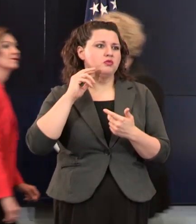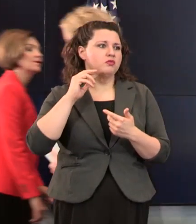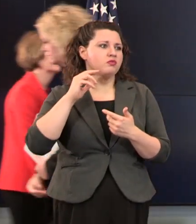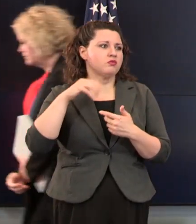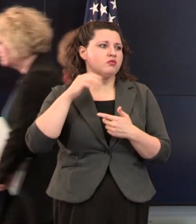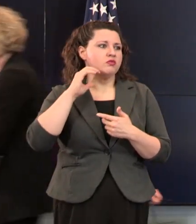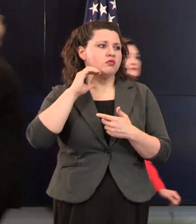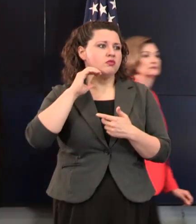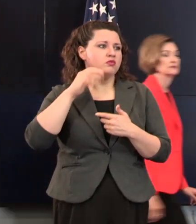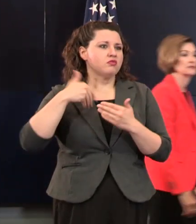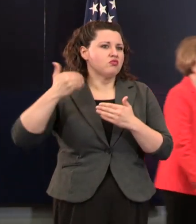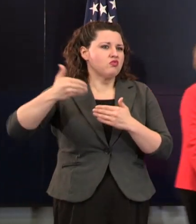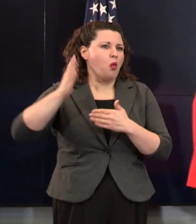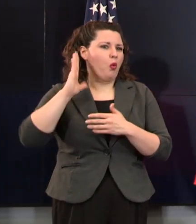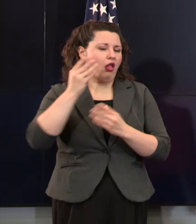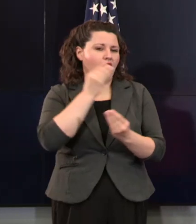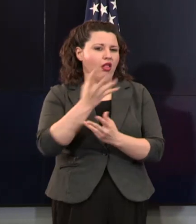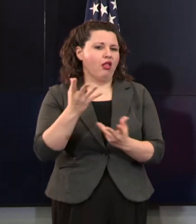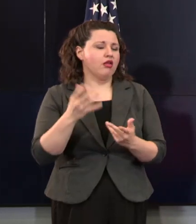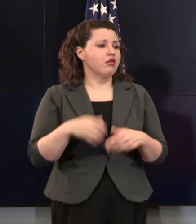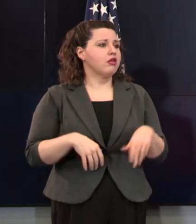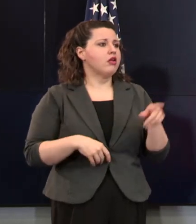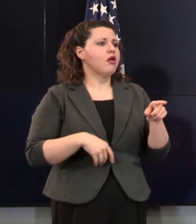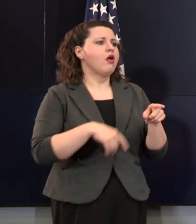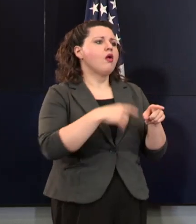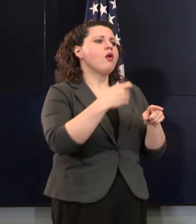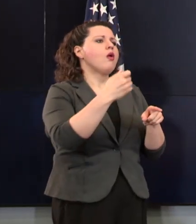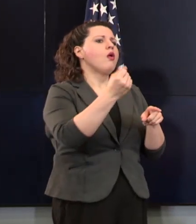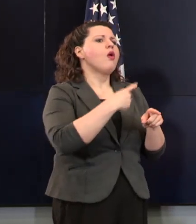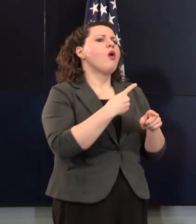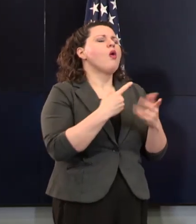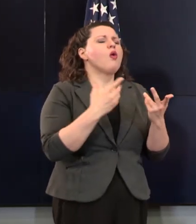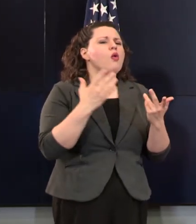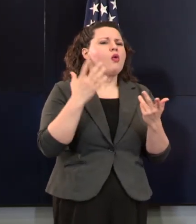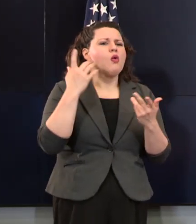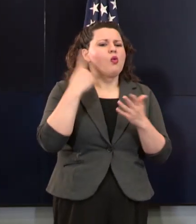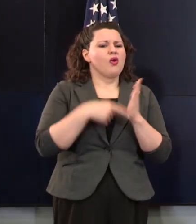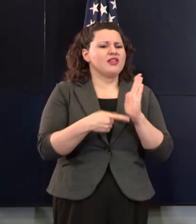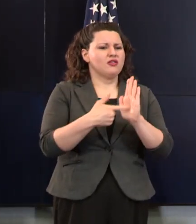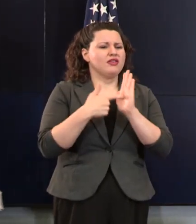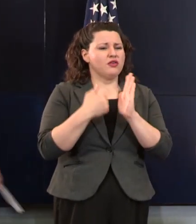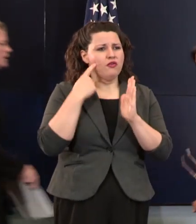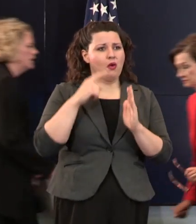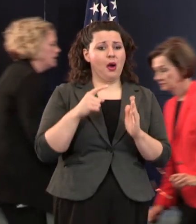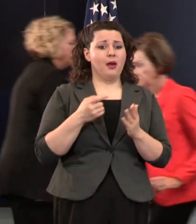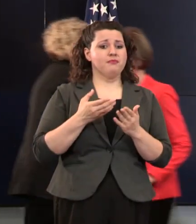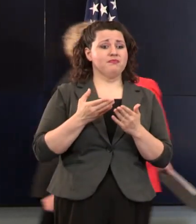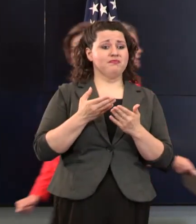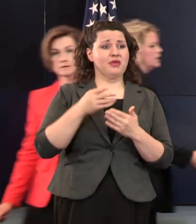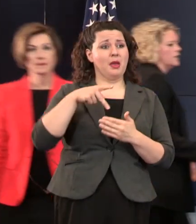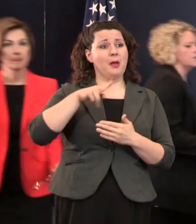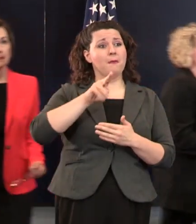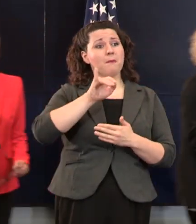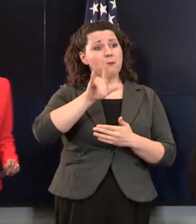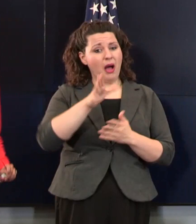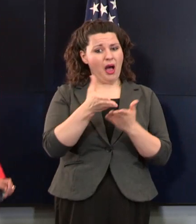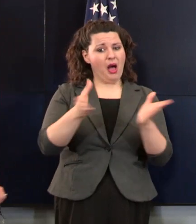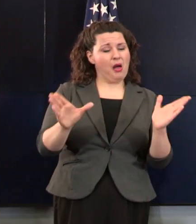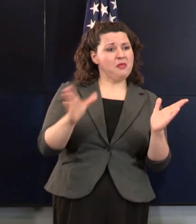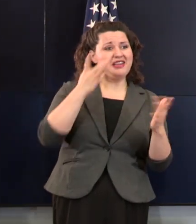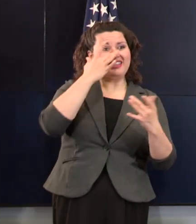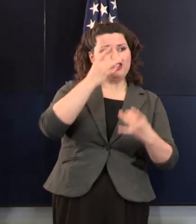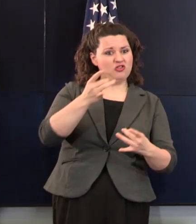that, what's the criteria for saying if something is of public interest if a business is not? Well, okay. Yeah, so